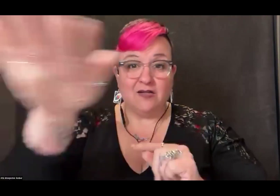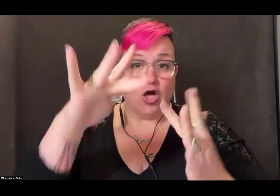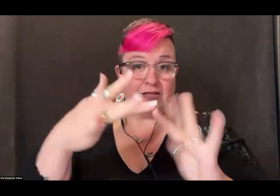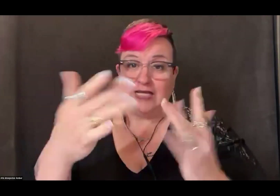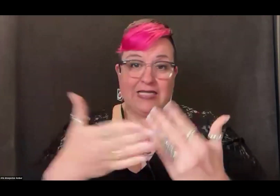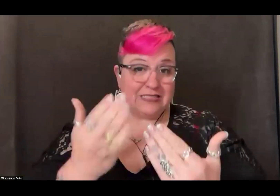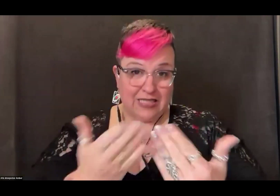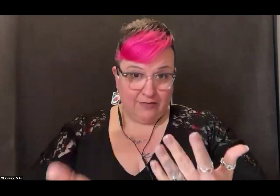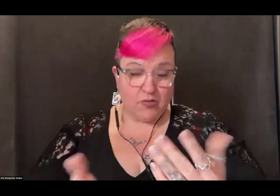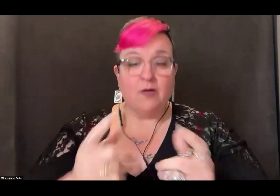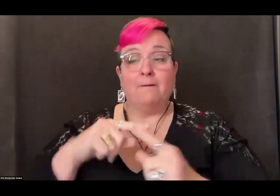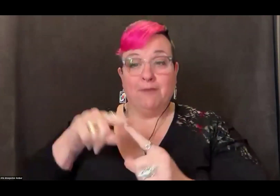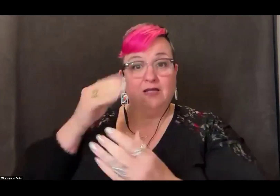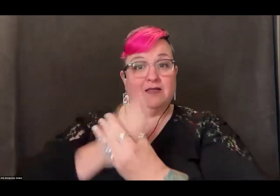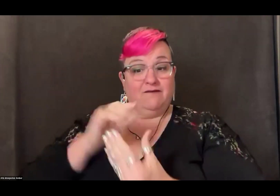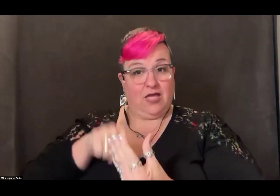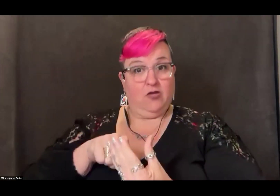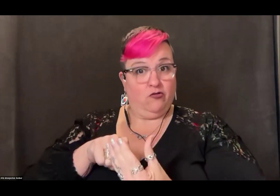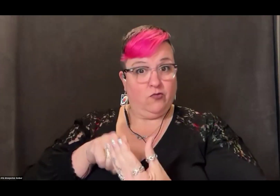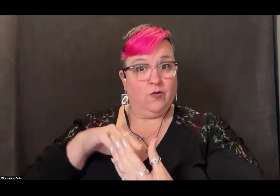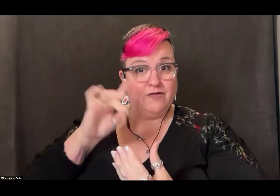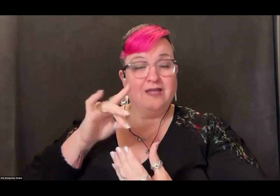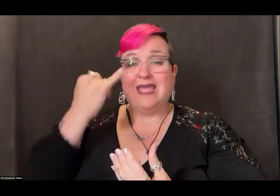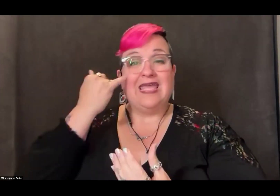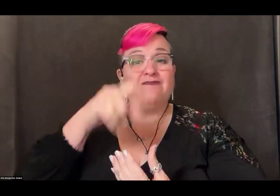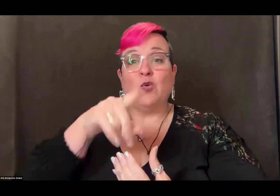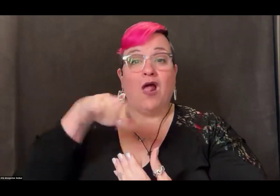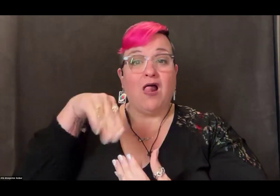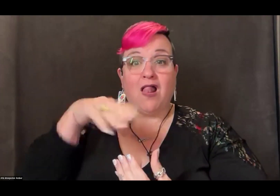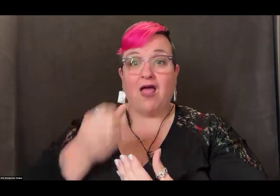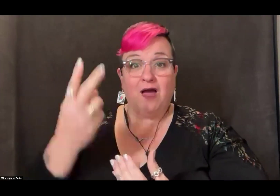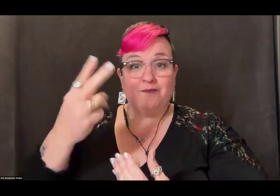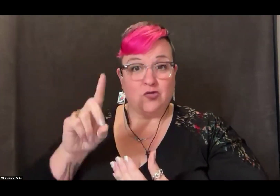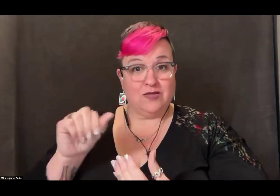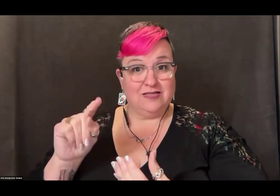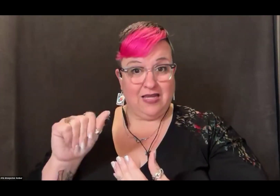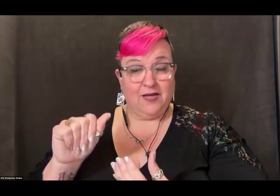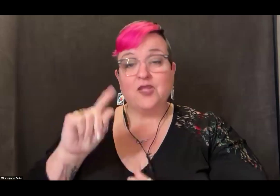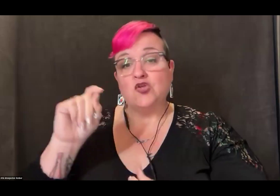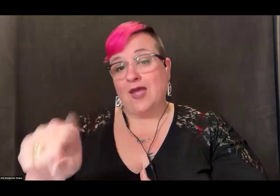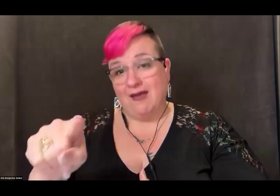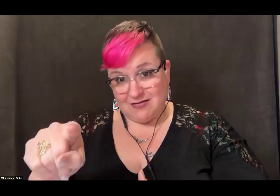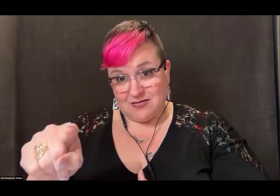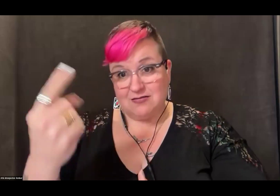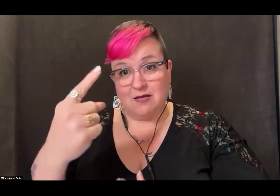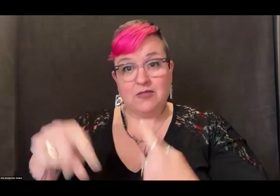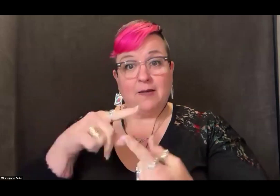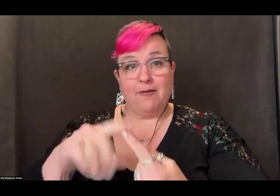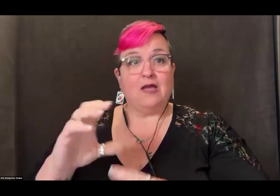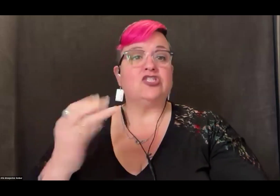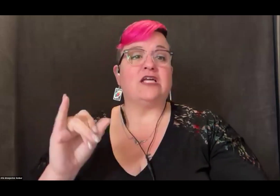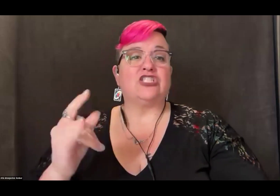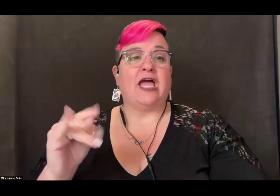easily. So if you did not upload your data and you asked a question about